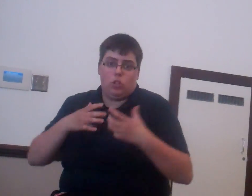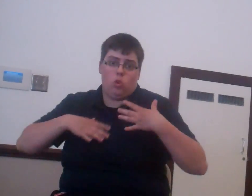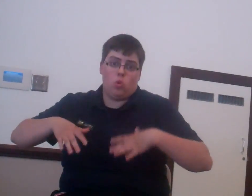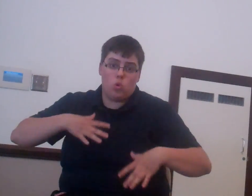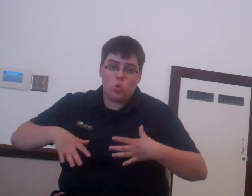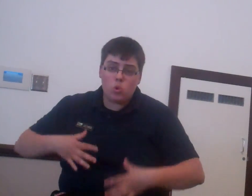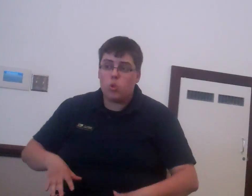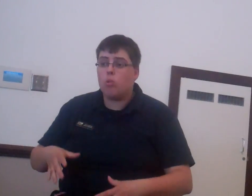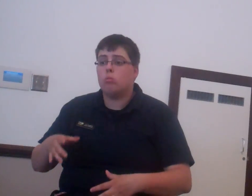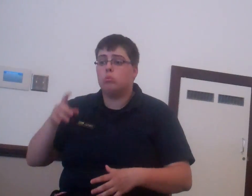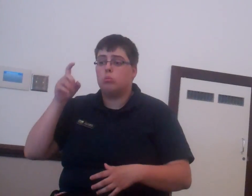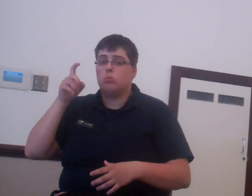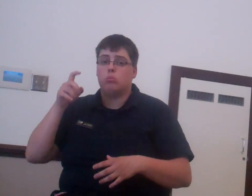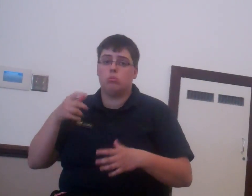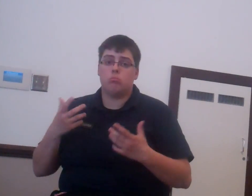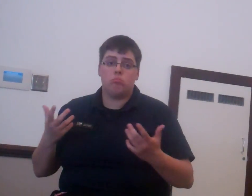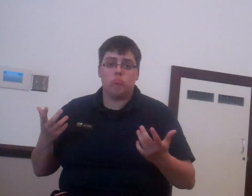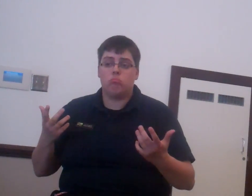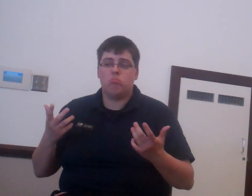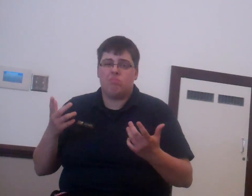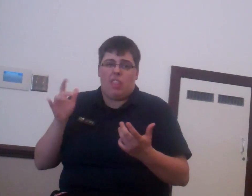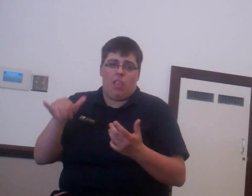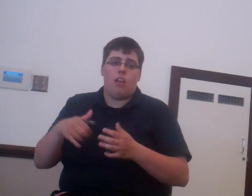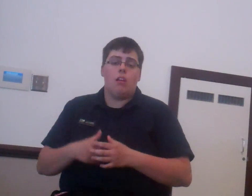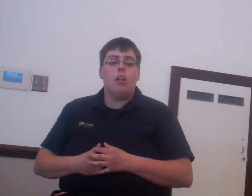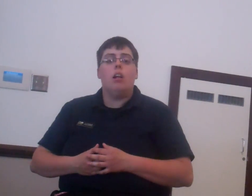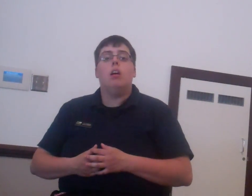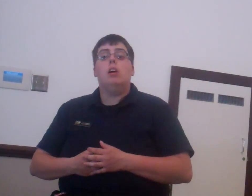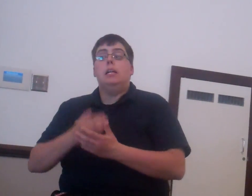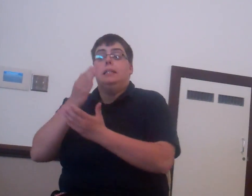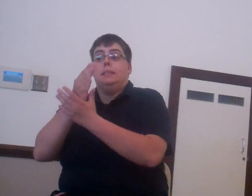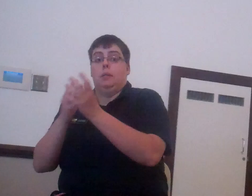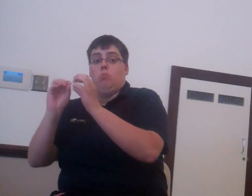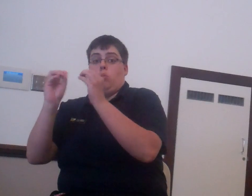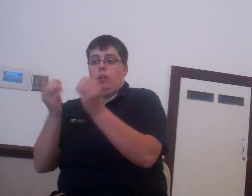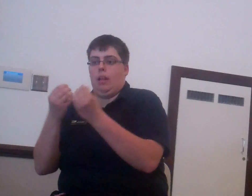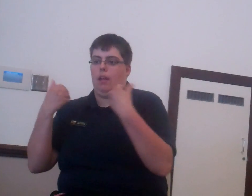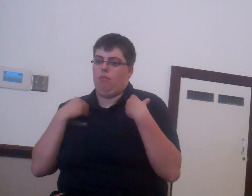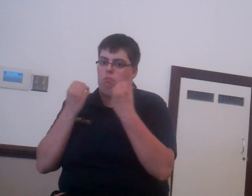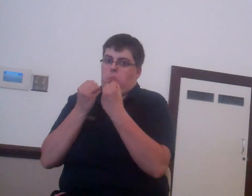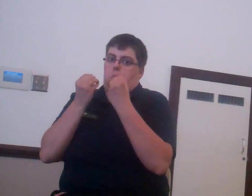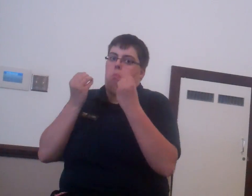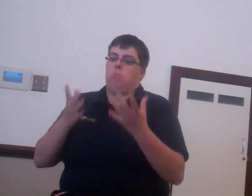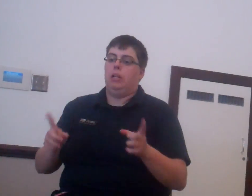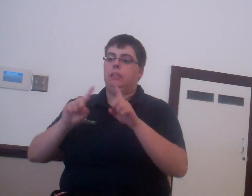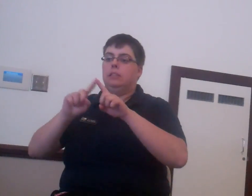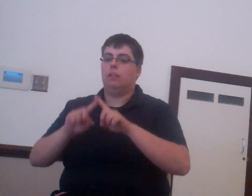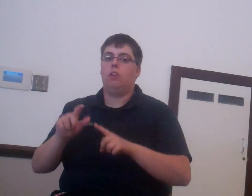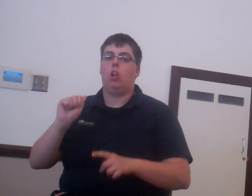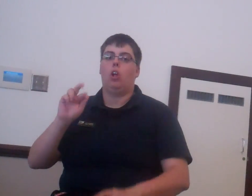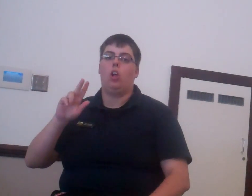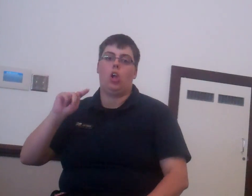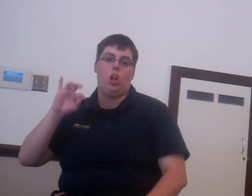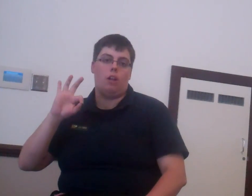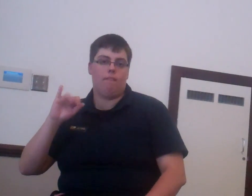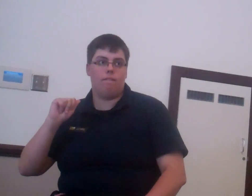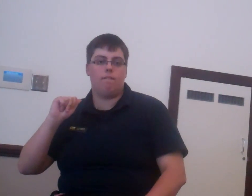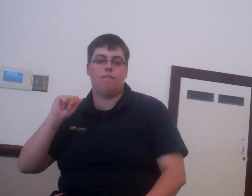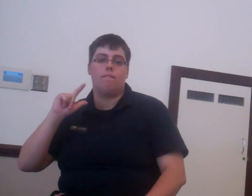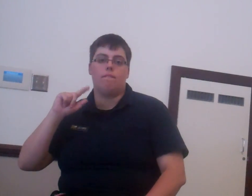things. And some organizations have a lot of artifacts to draw from, and some are really like freewheeling, and there kind of aren't